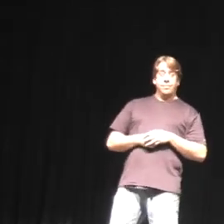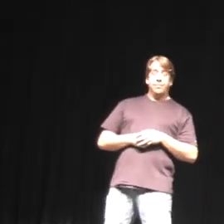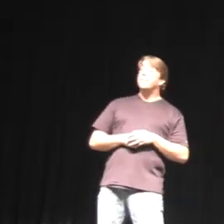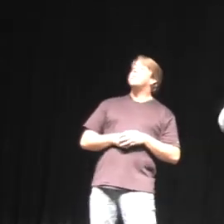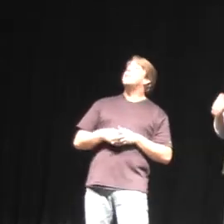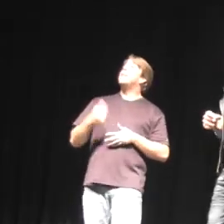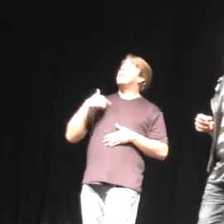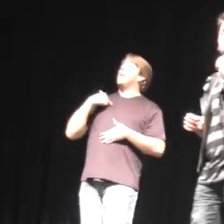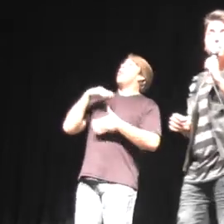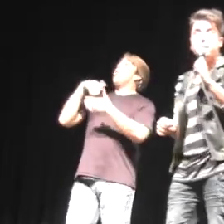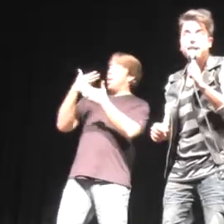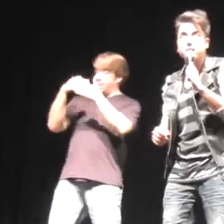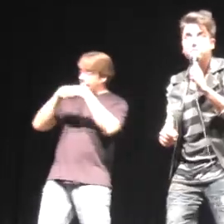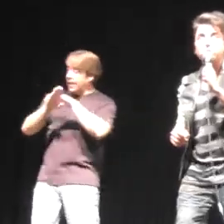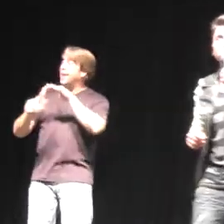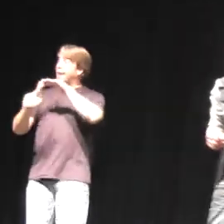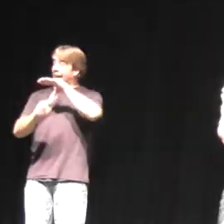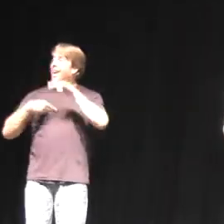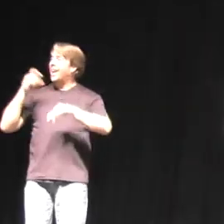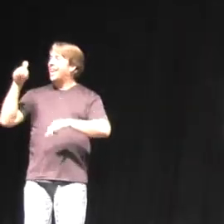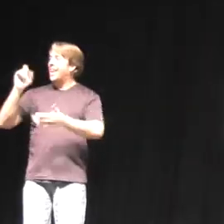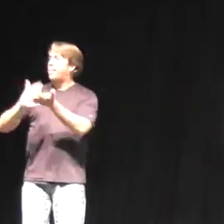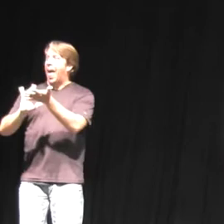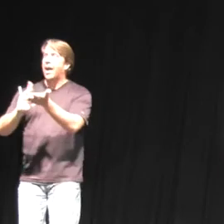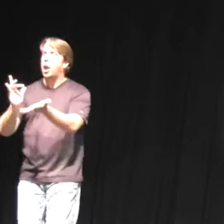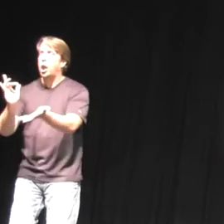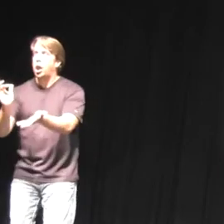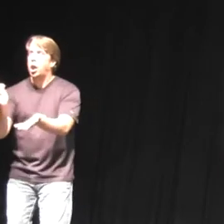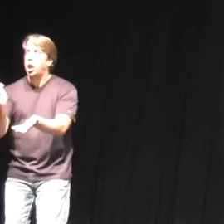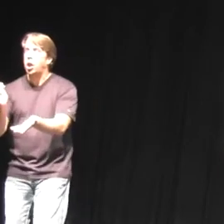I walk into kindergarten needing a Paxil.